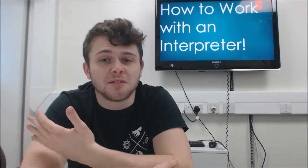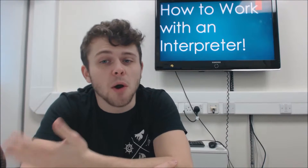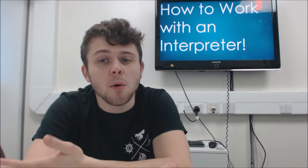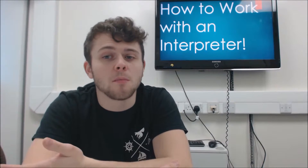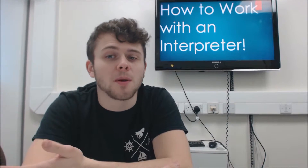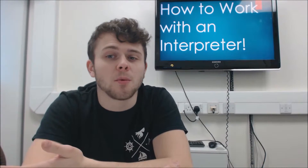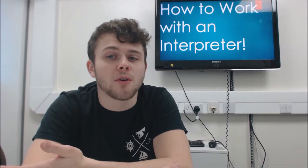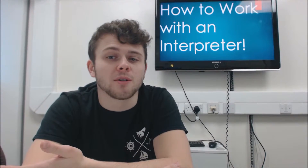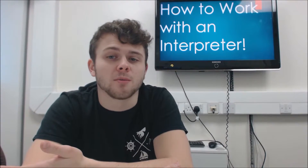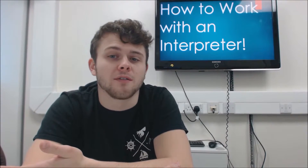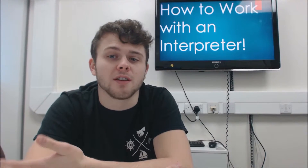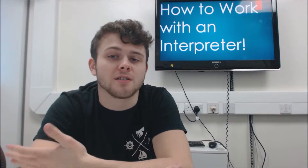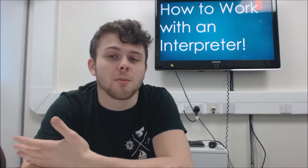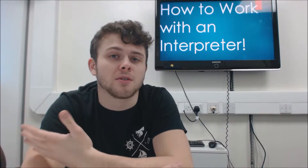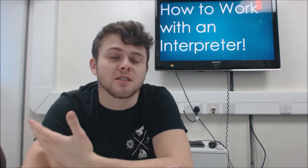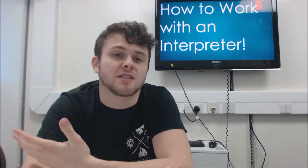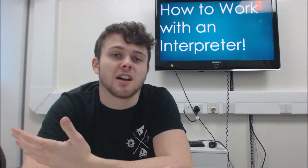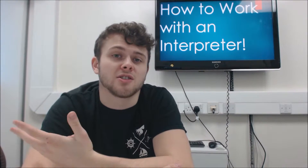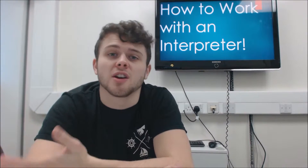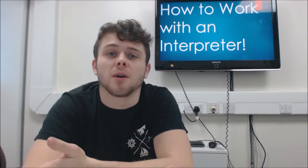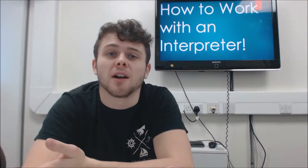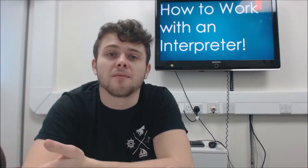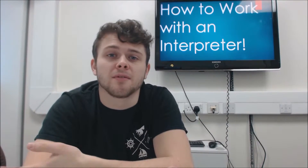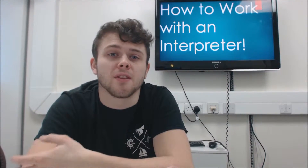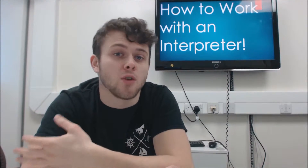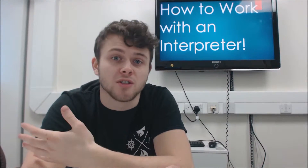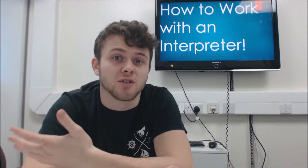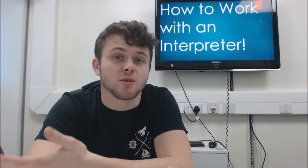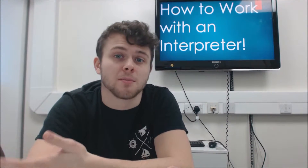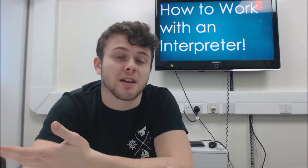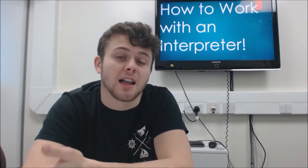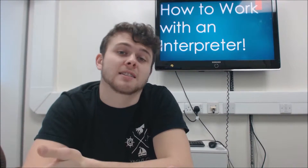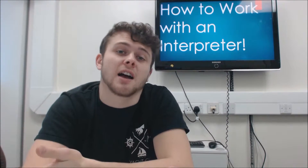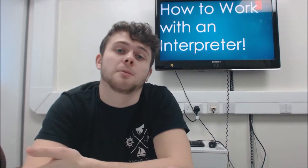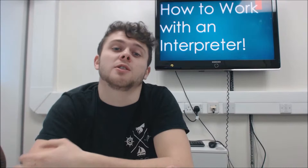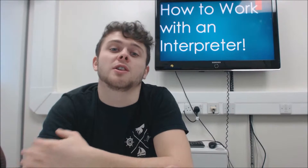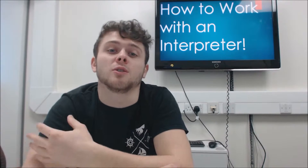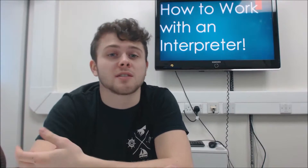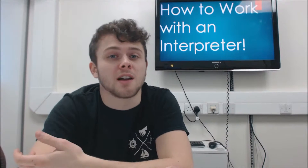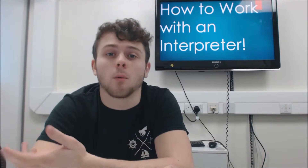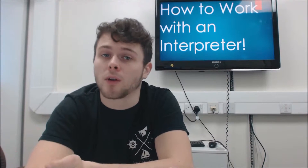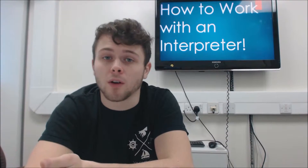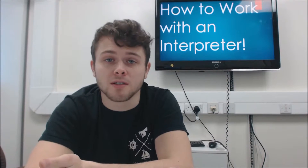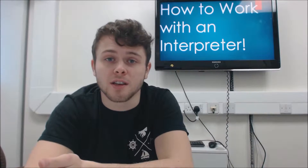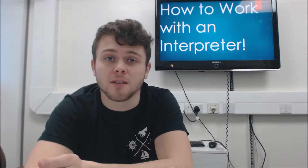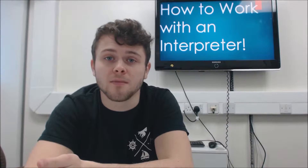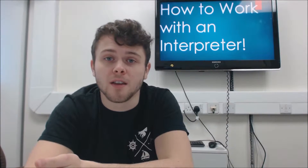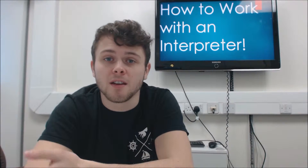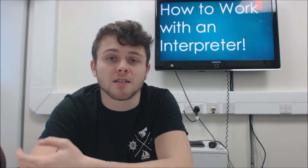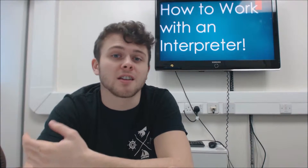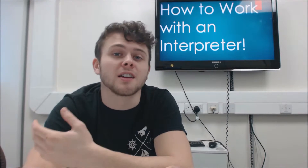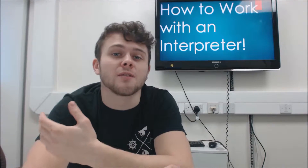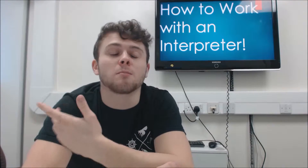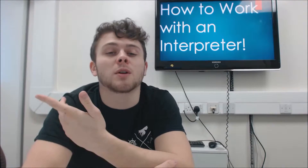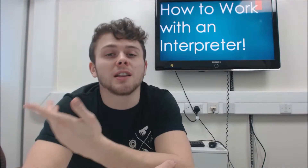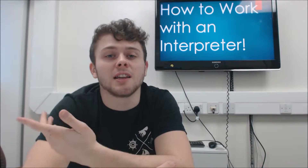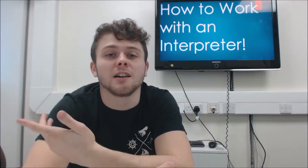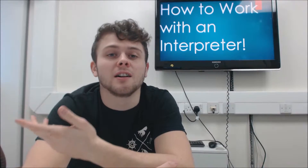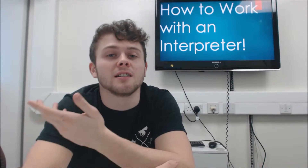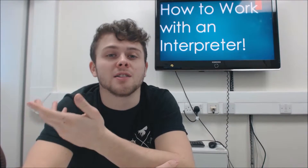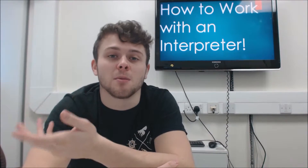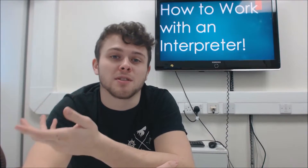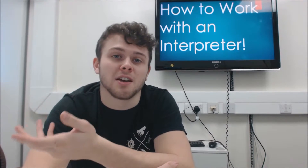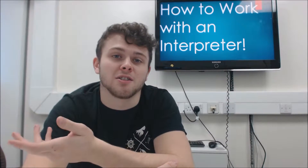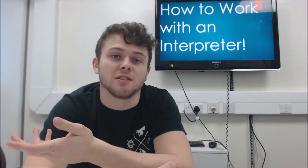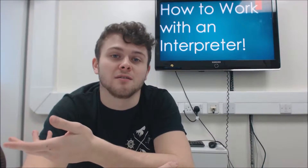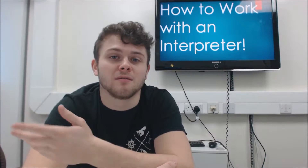is, don't be worried if the interpreter doesn't start straight away. They're only just using a bit of lag time so they can understand what you're saying, so they can give a